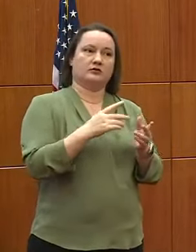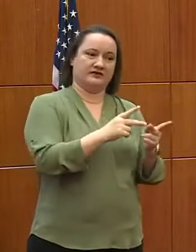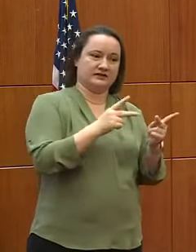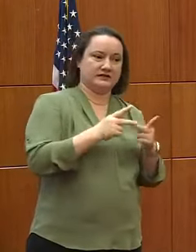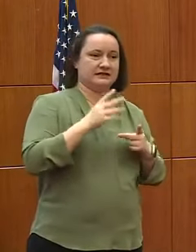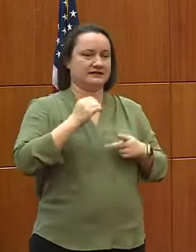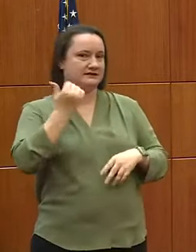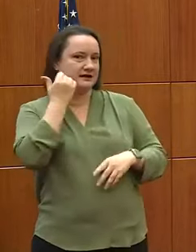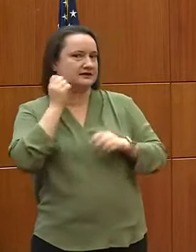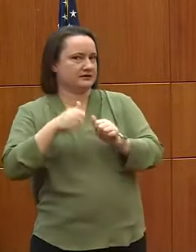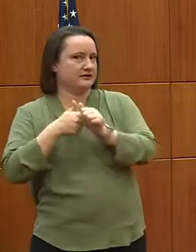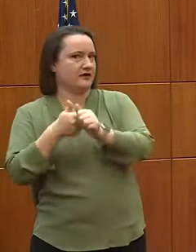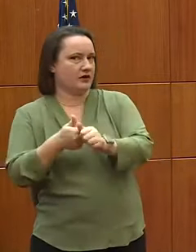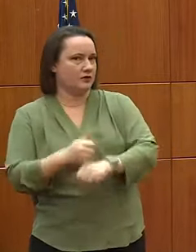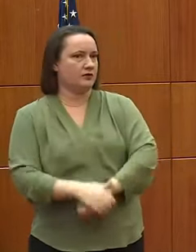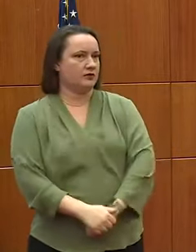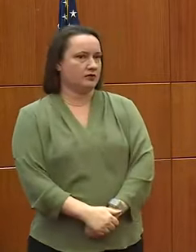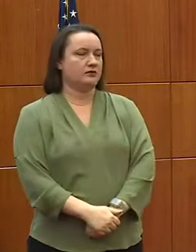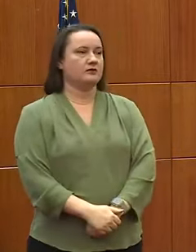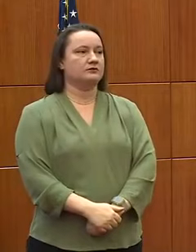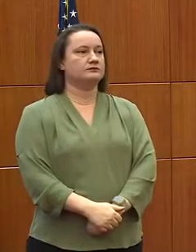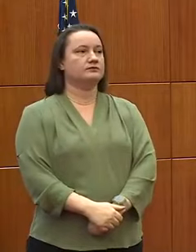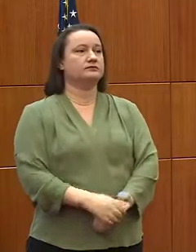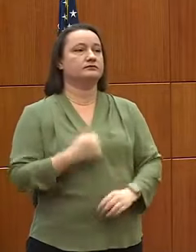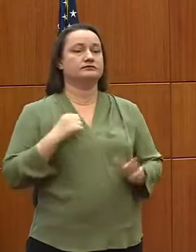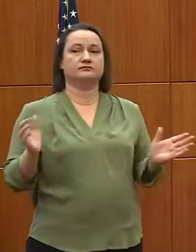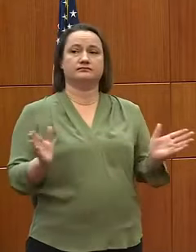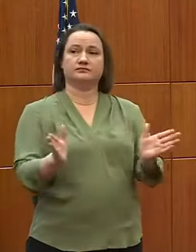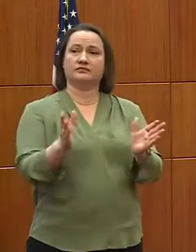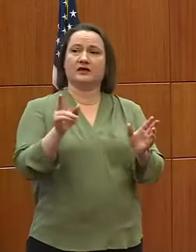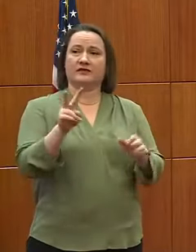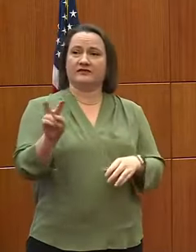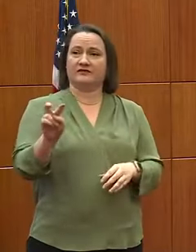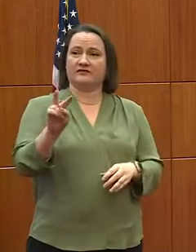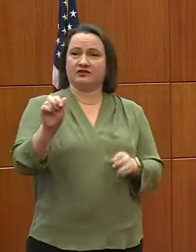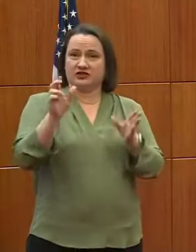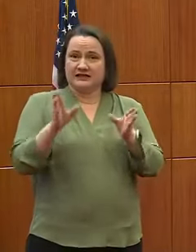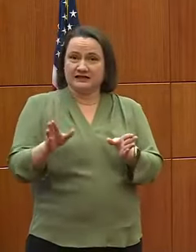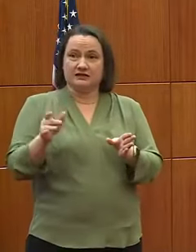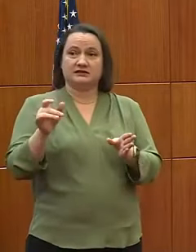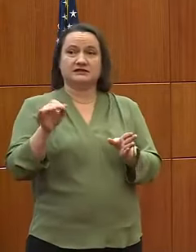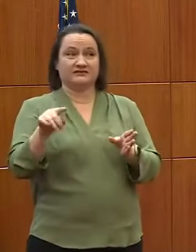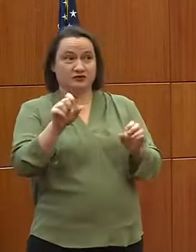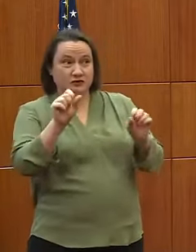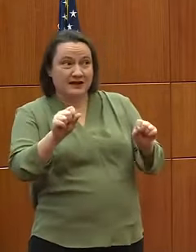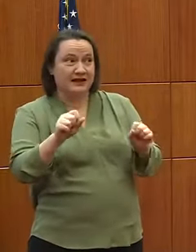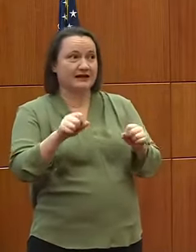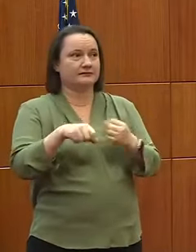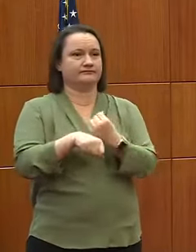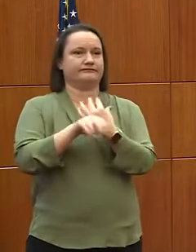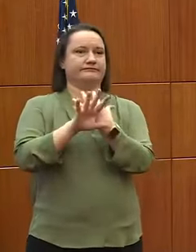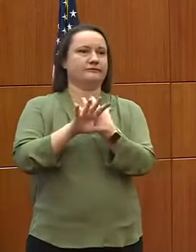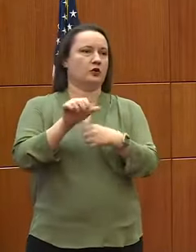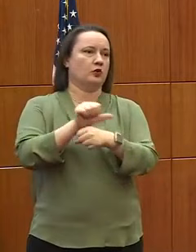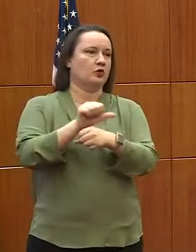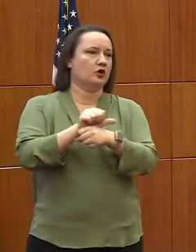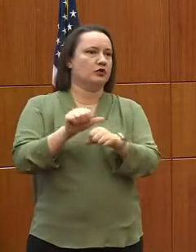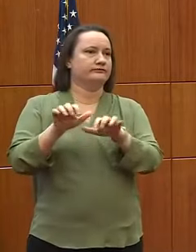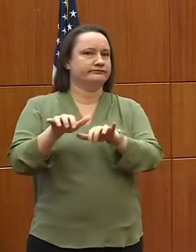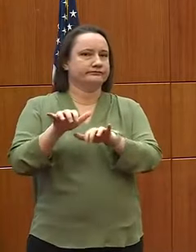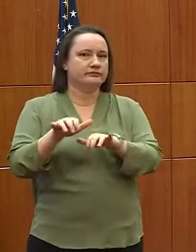can follow. I also encourage Virginians who can to telework and use telehealth